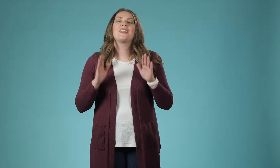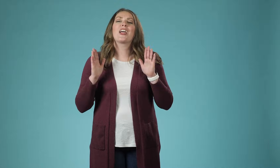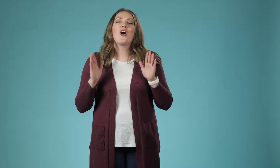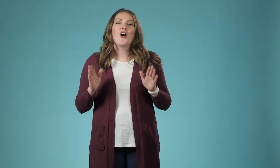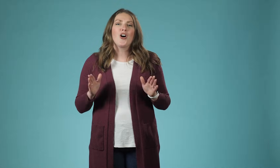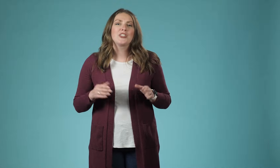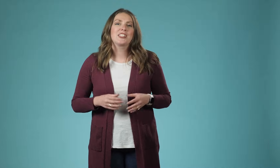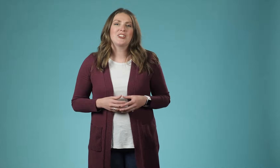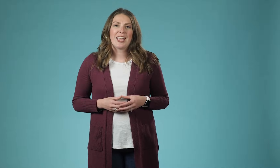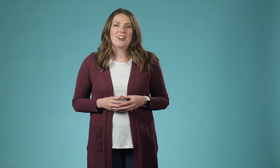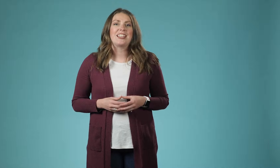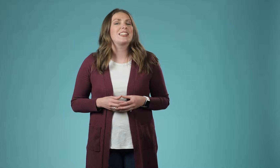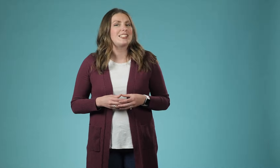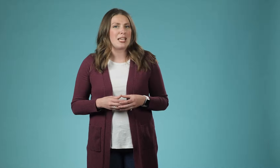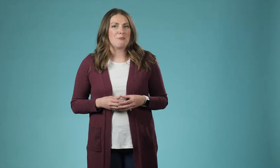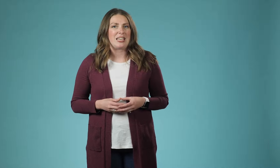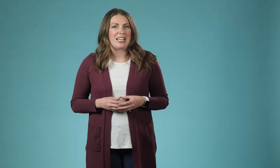they all still carry the same meaning.